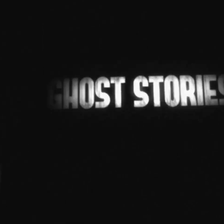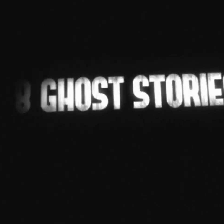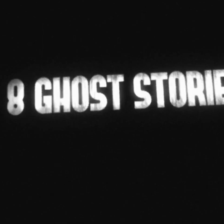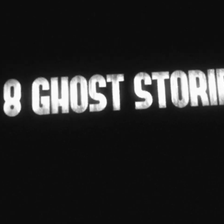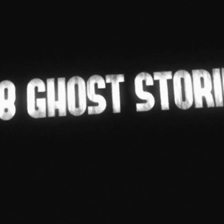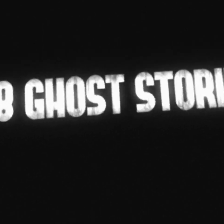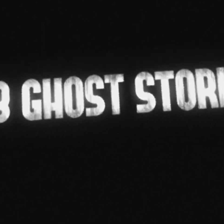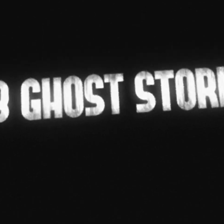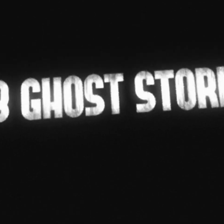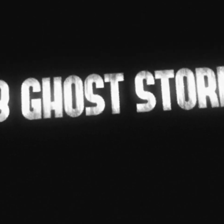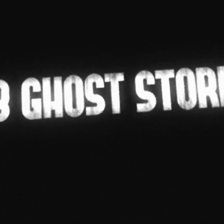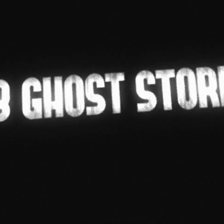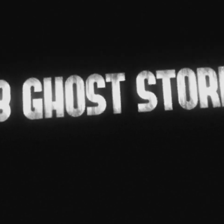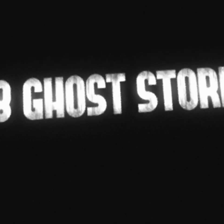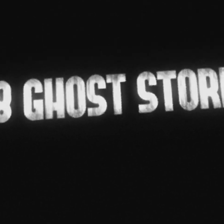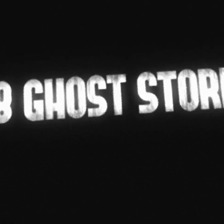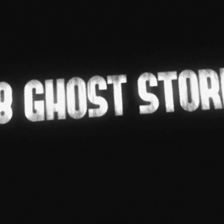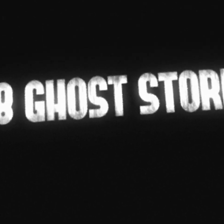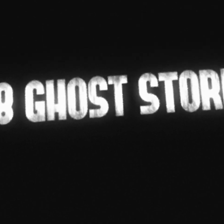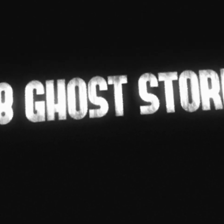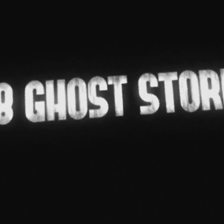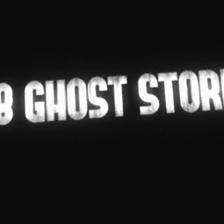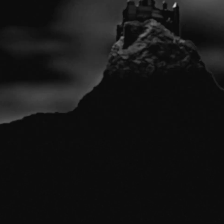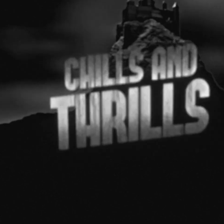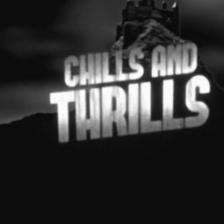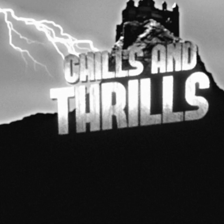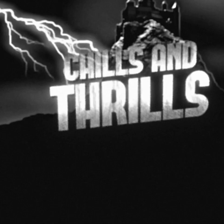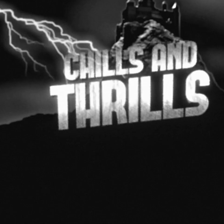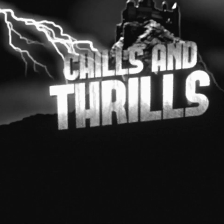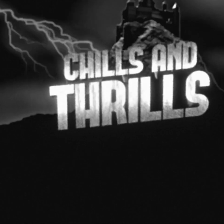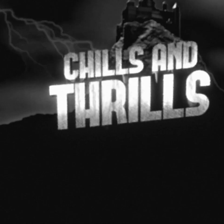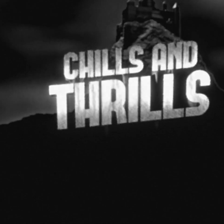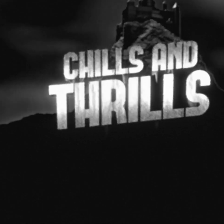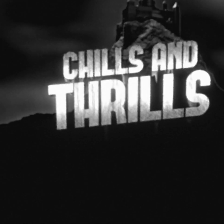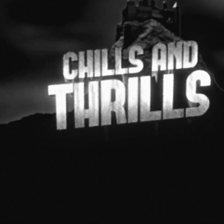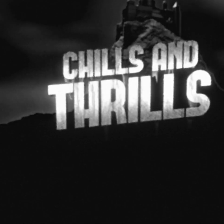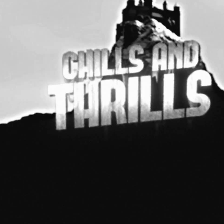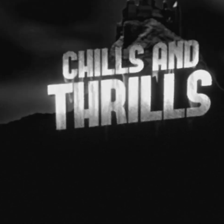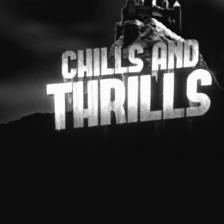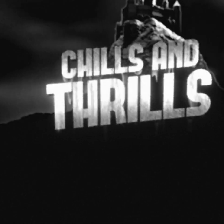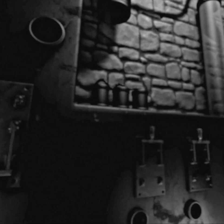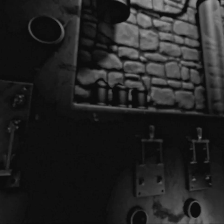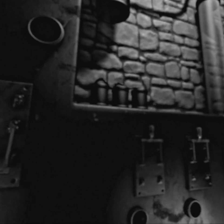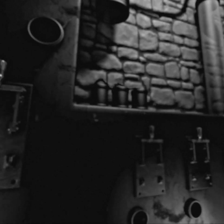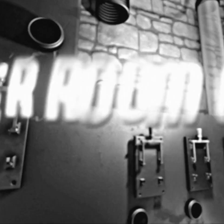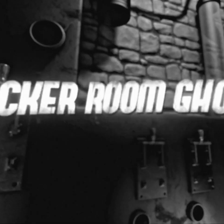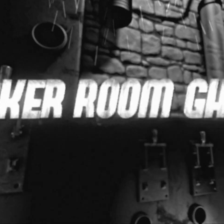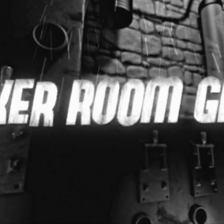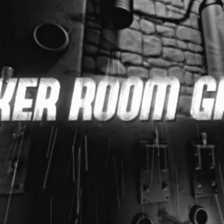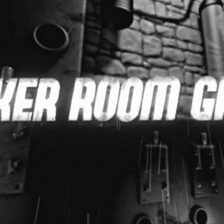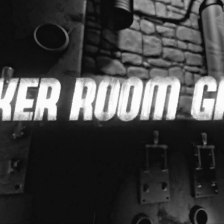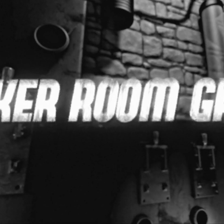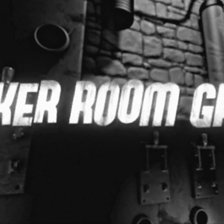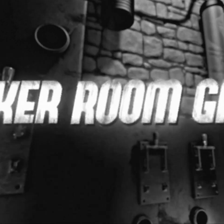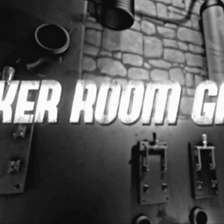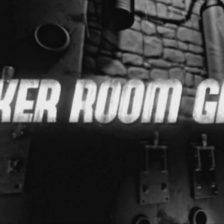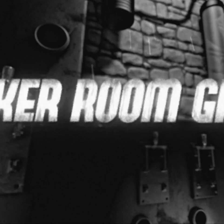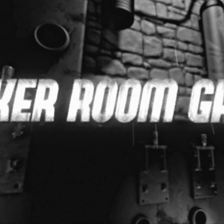8 ghost stories is full of chills and thrills. Will a locker room ghost give a soccer team